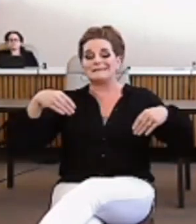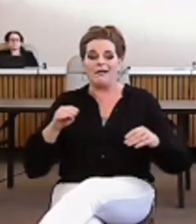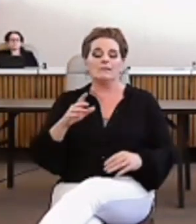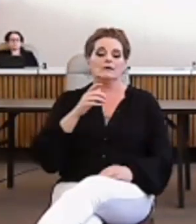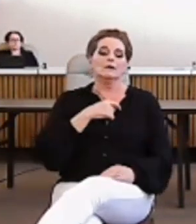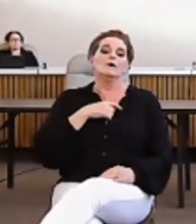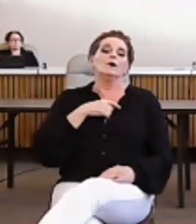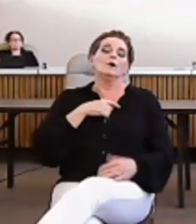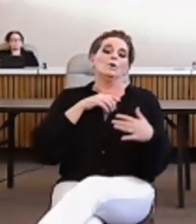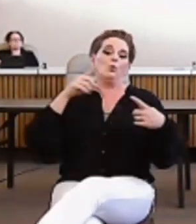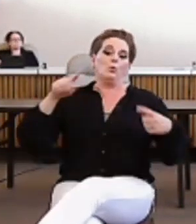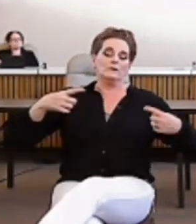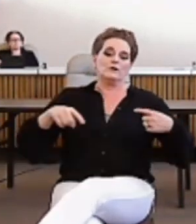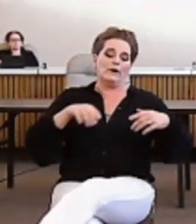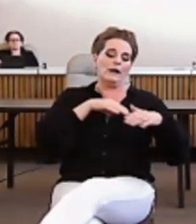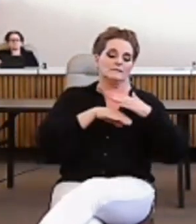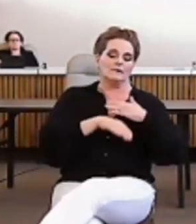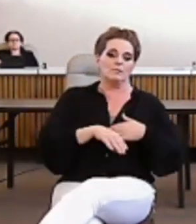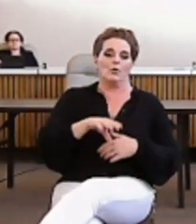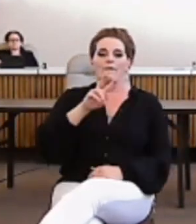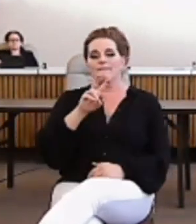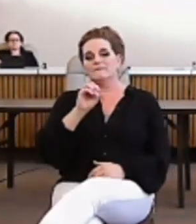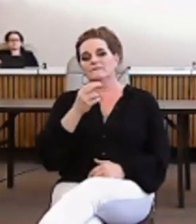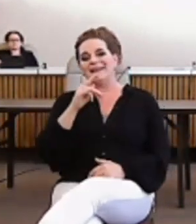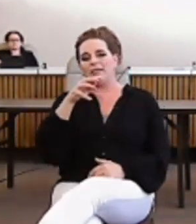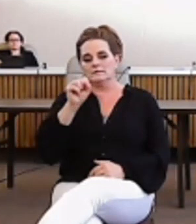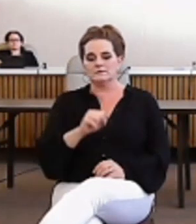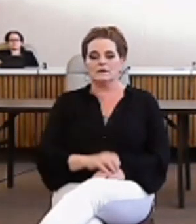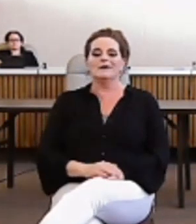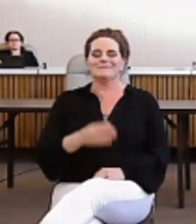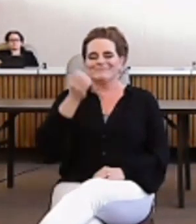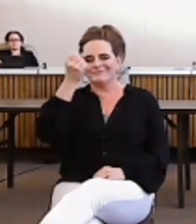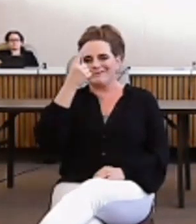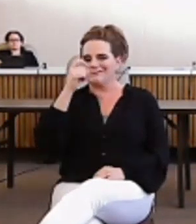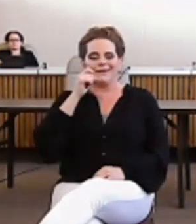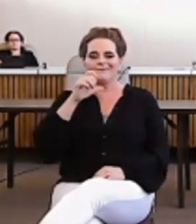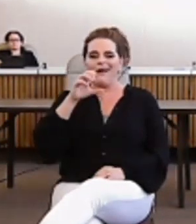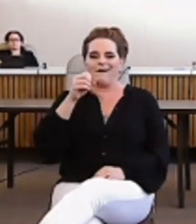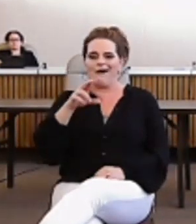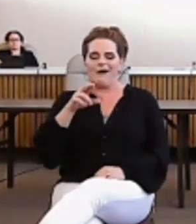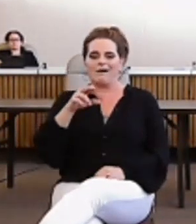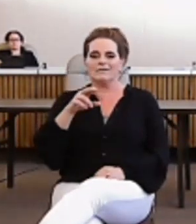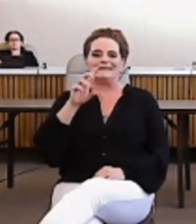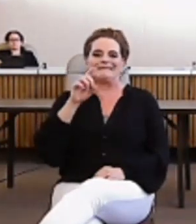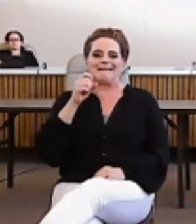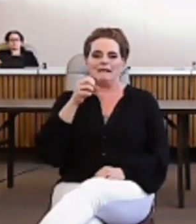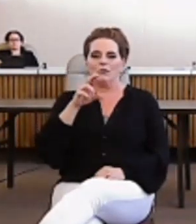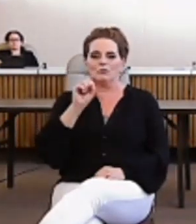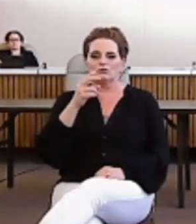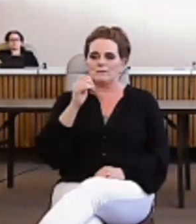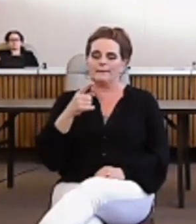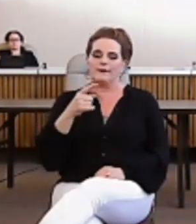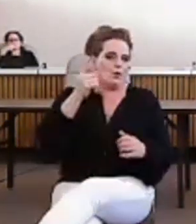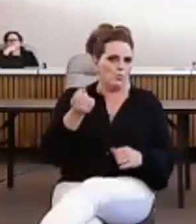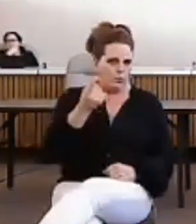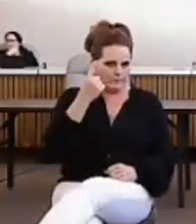accessible vehicles. Please know this will not be like a car dealership. For one, we will not have the lighting